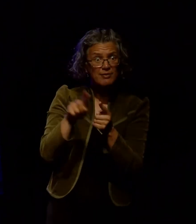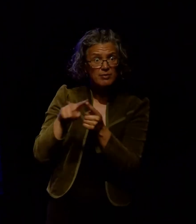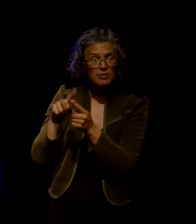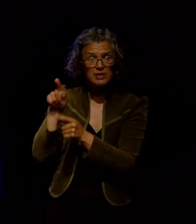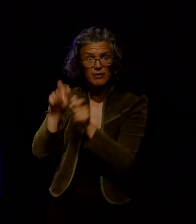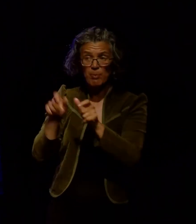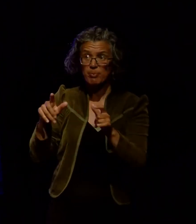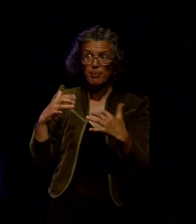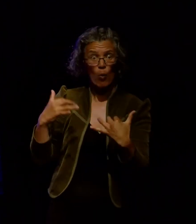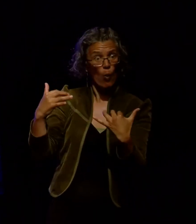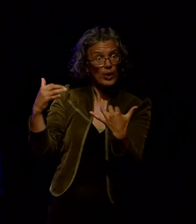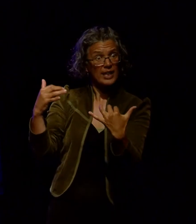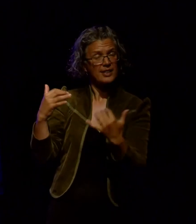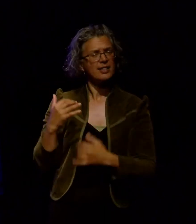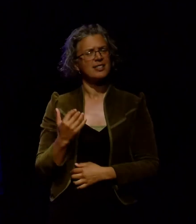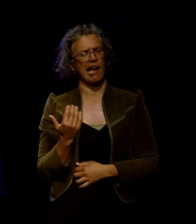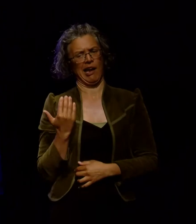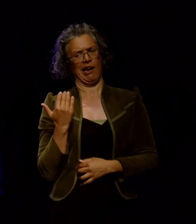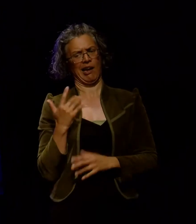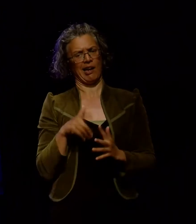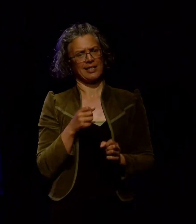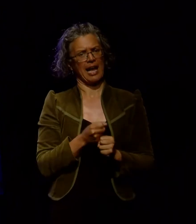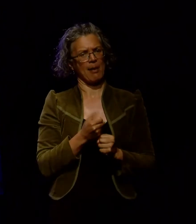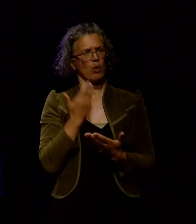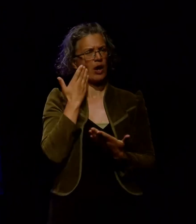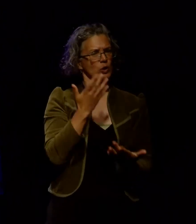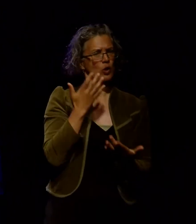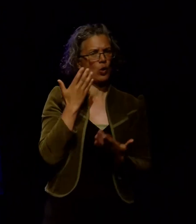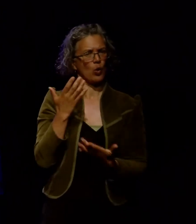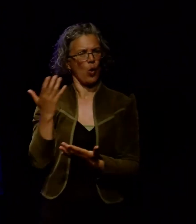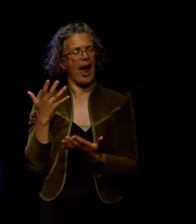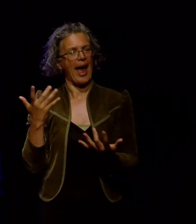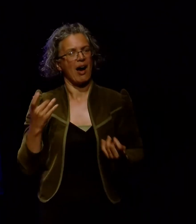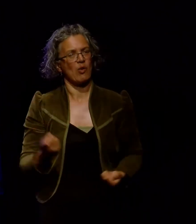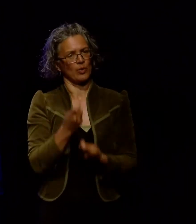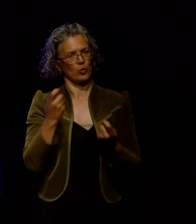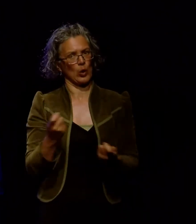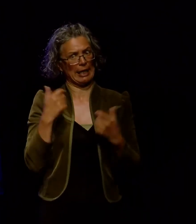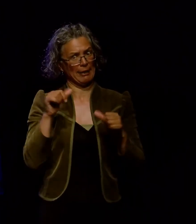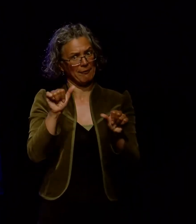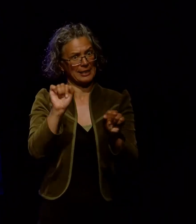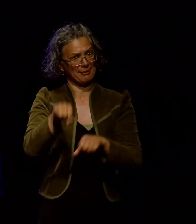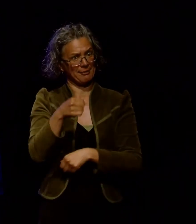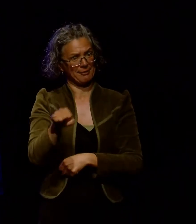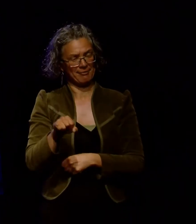platforms? I'll show a couple of recent examples to illustrate how this is already happening and how effective it is.